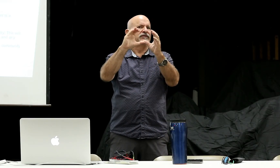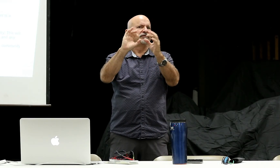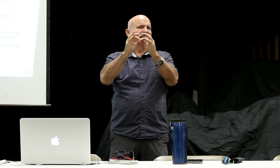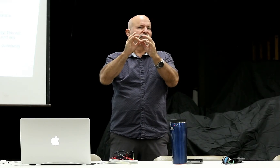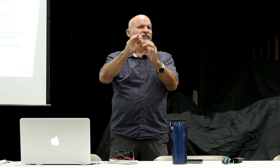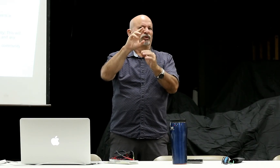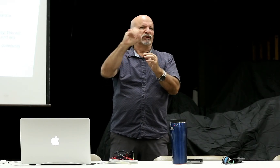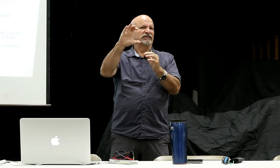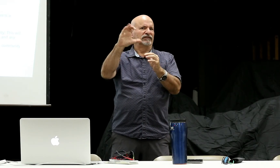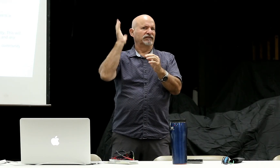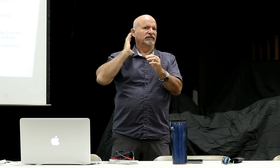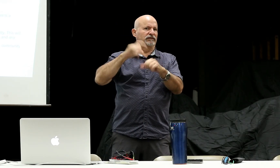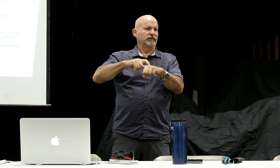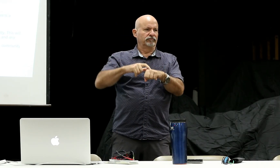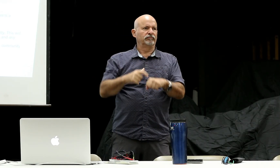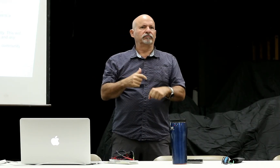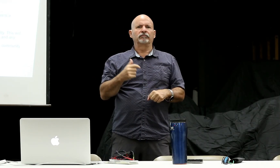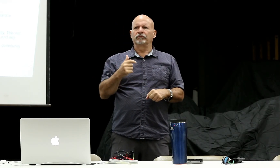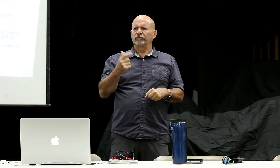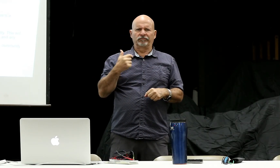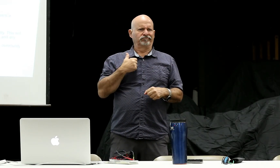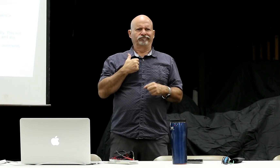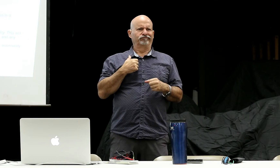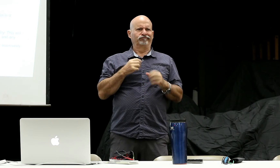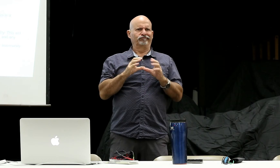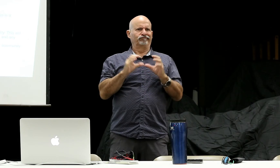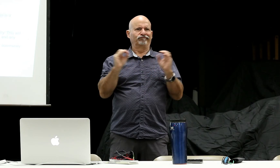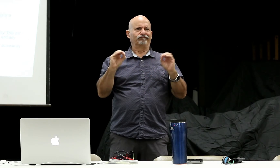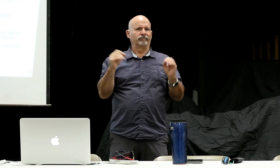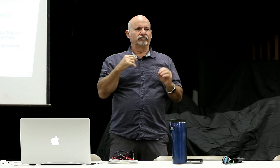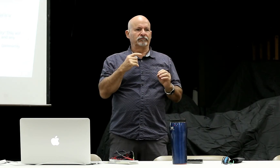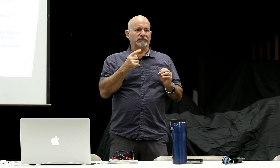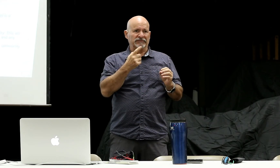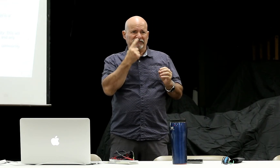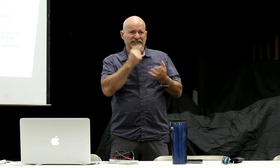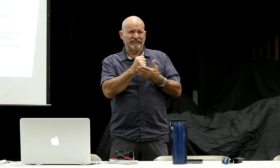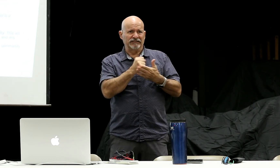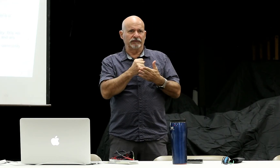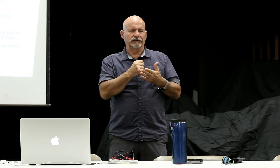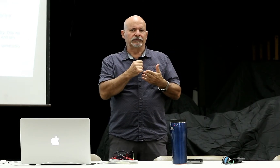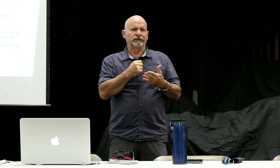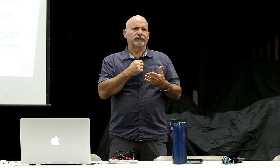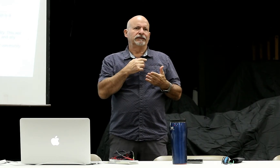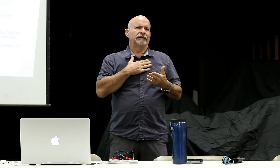So DHCC again is here for you, for your clients, to advocate